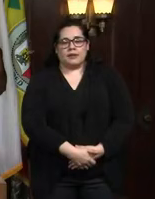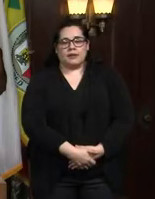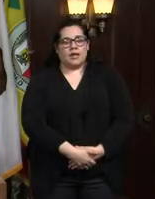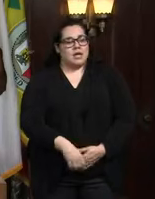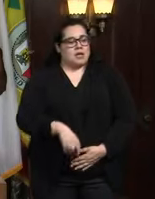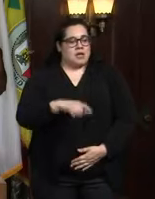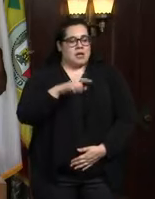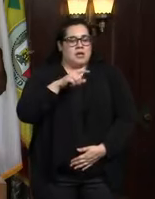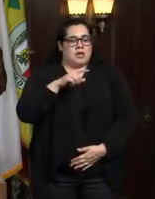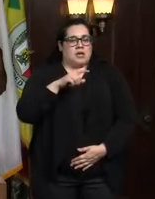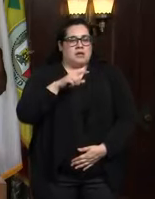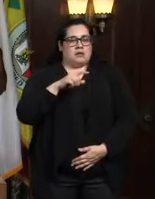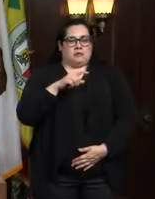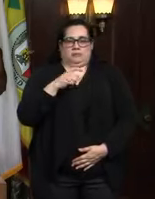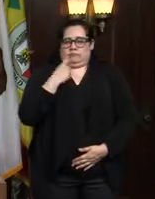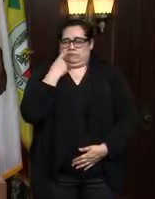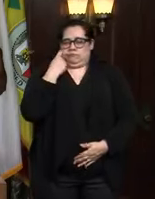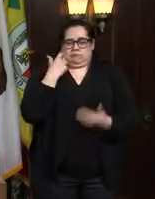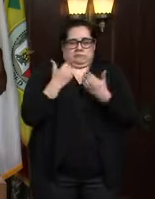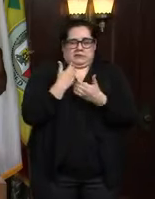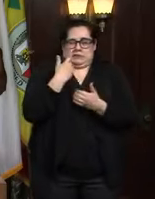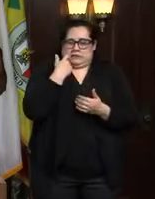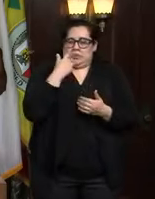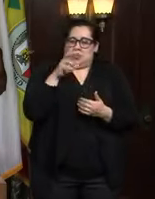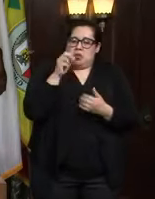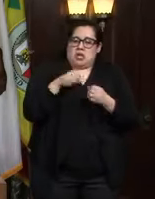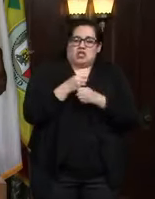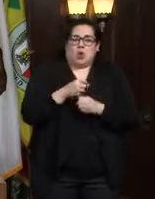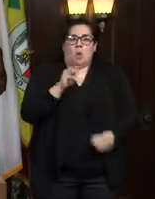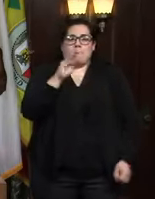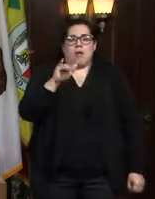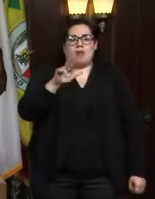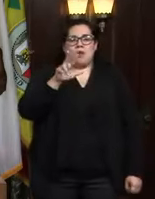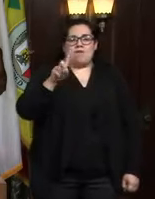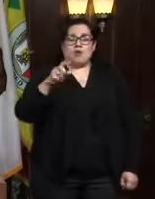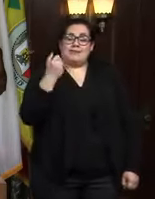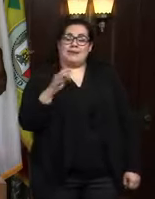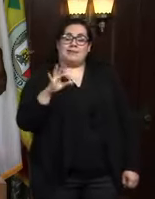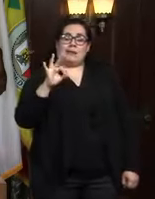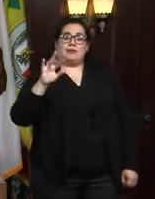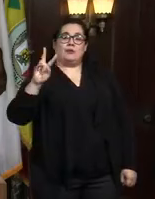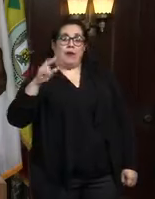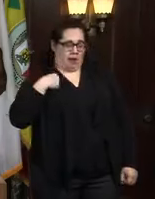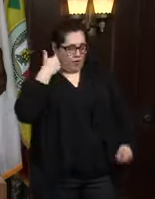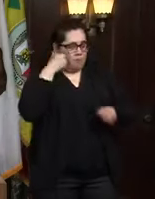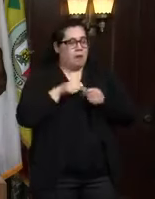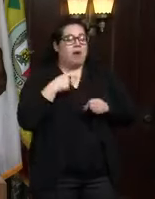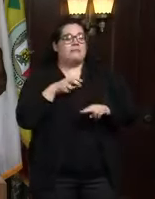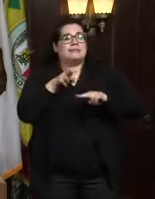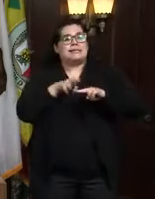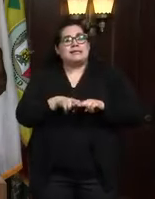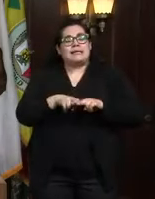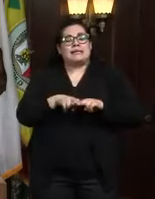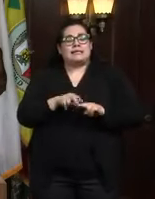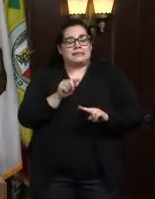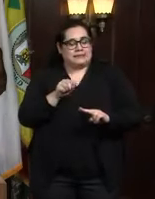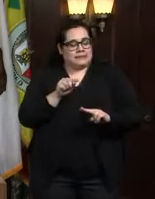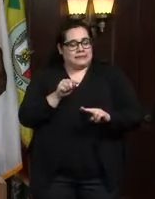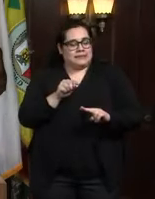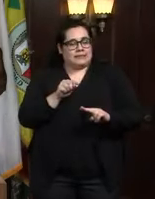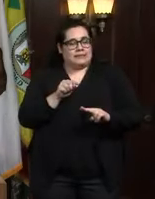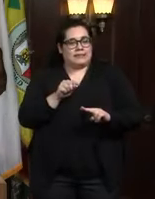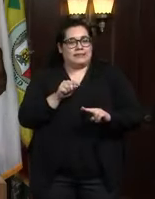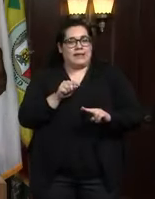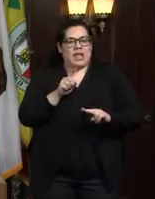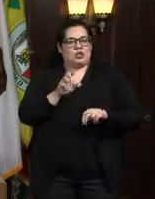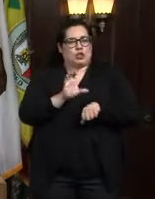It was just nearly 30 years ago, May 31st, 1992, I remember sitting at Fame